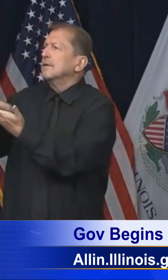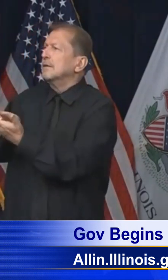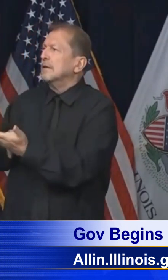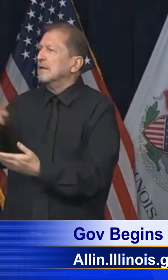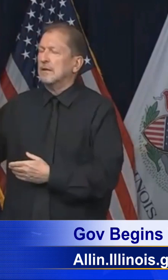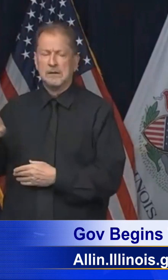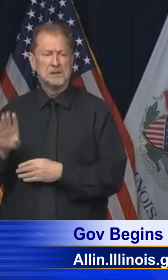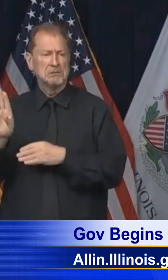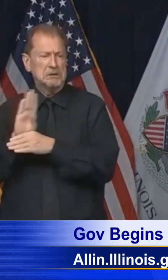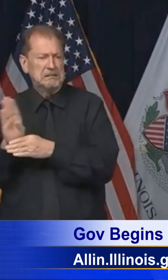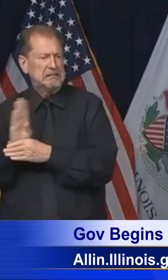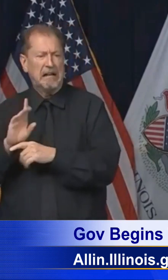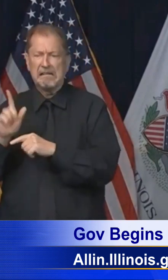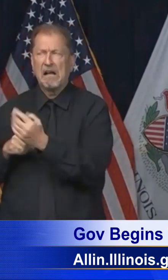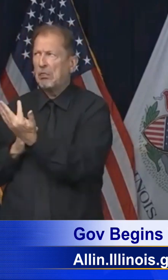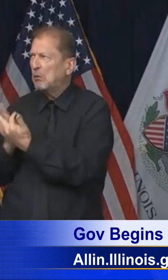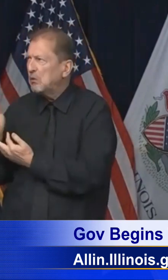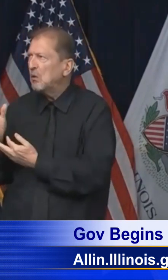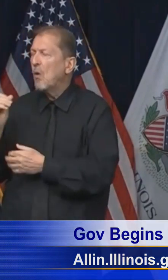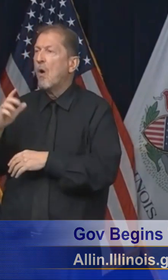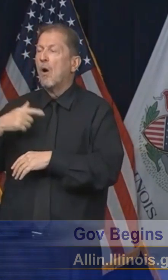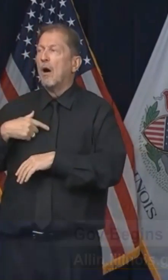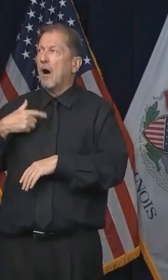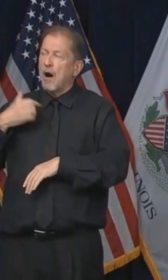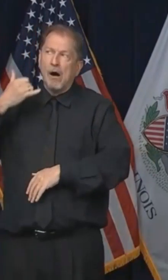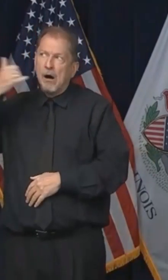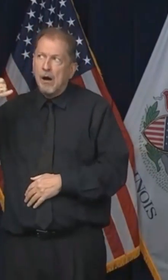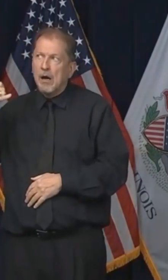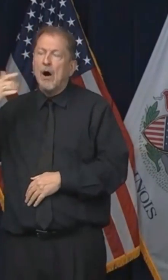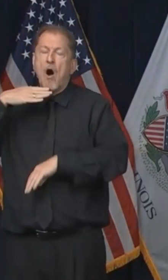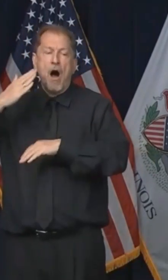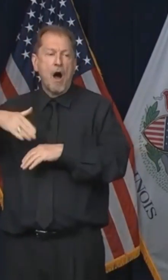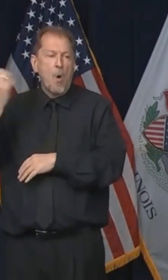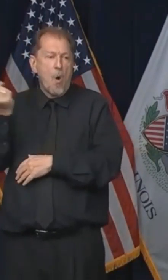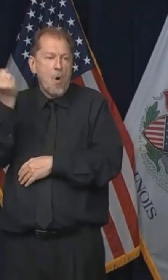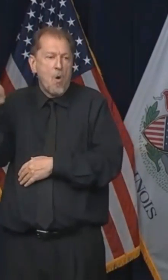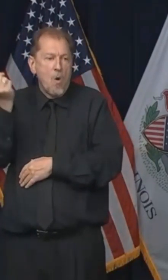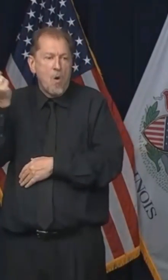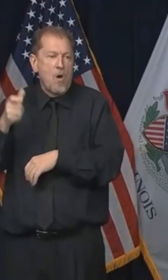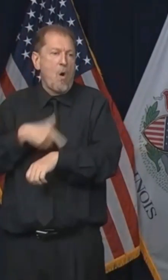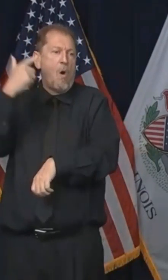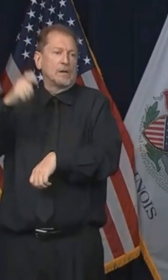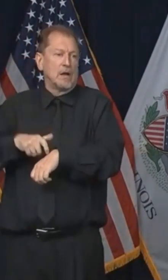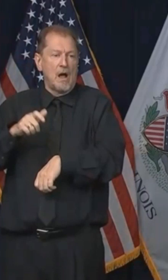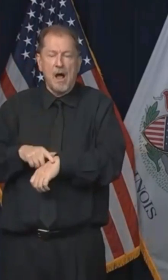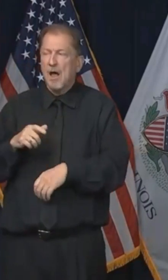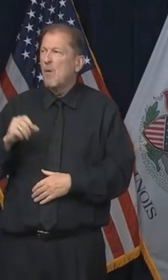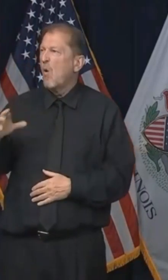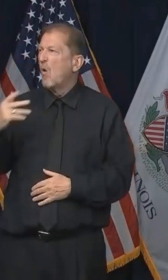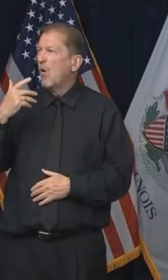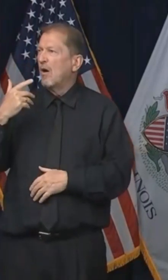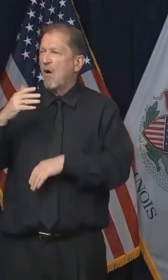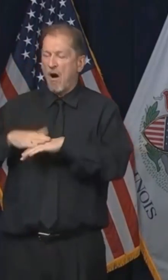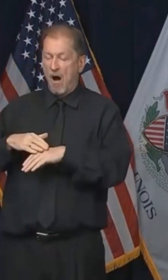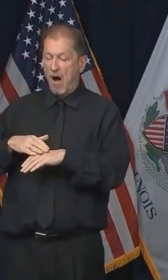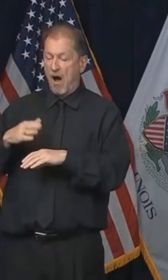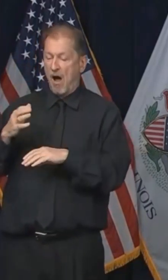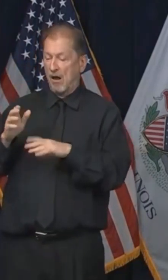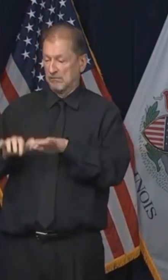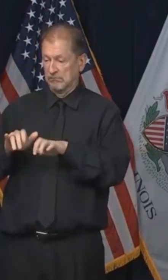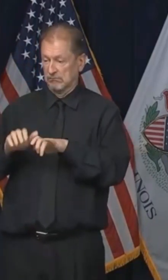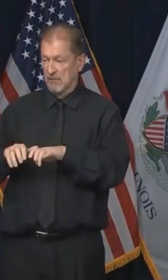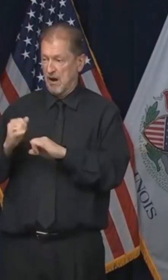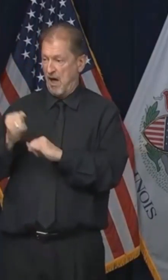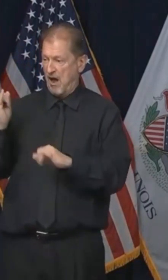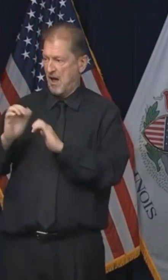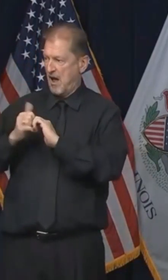through, as well as online. It says, please come back. Is there any way to speed up that process?